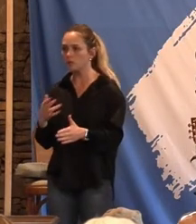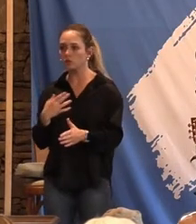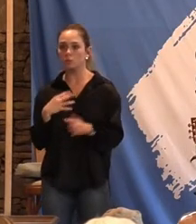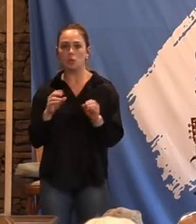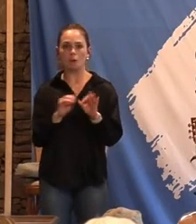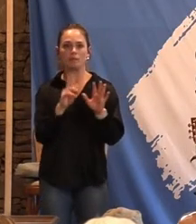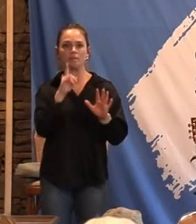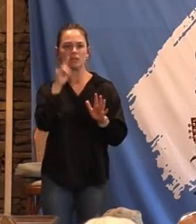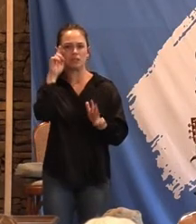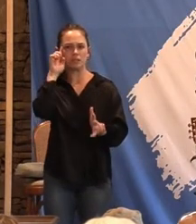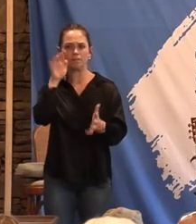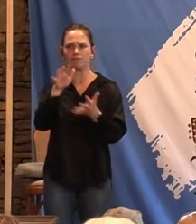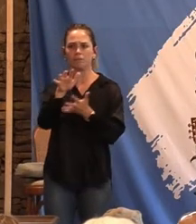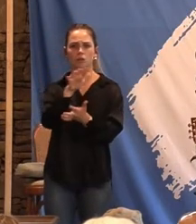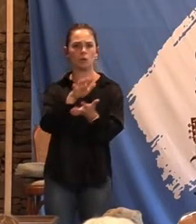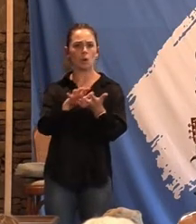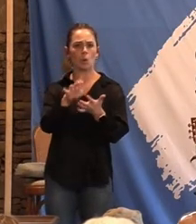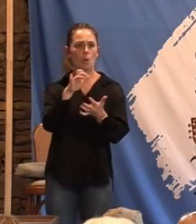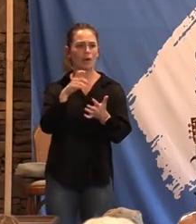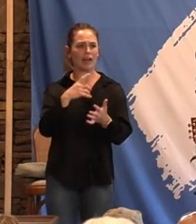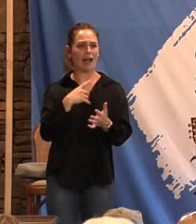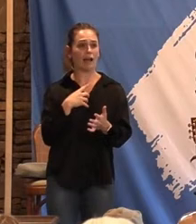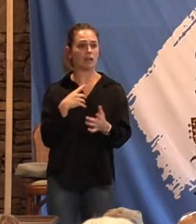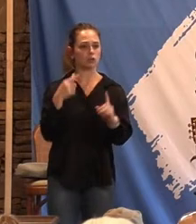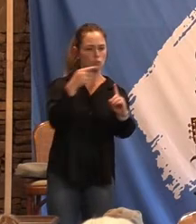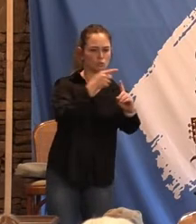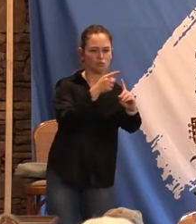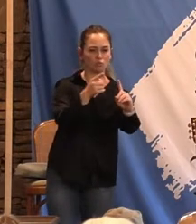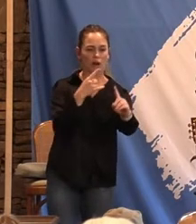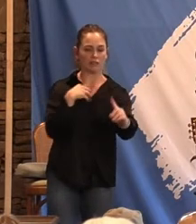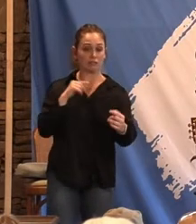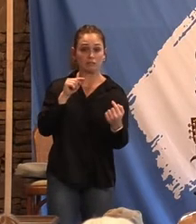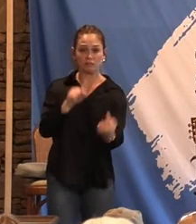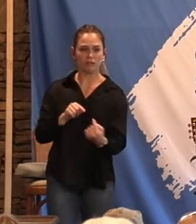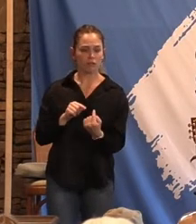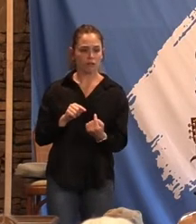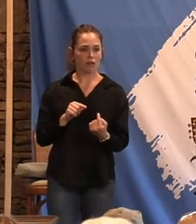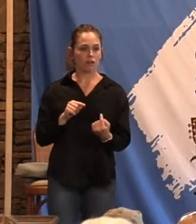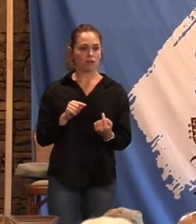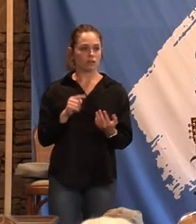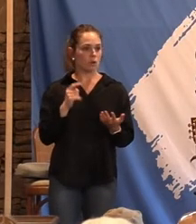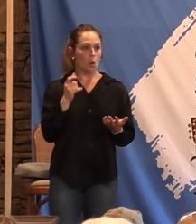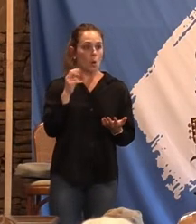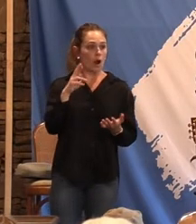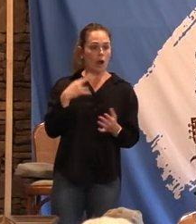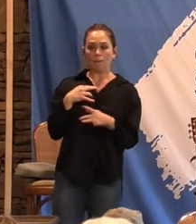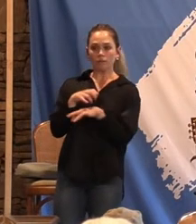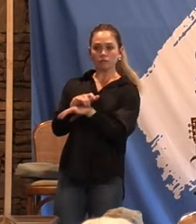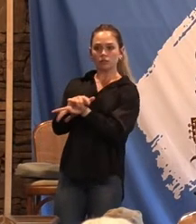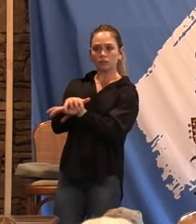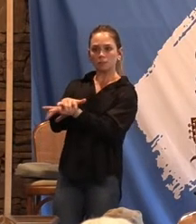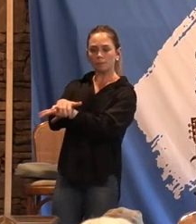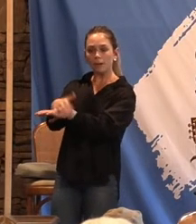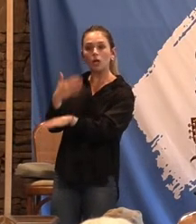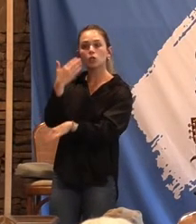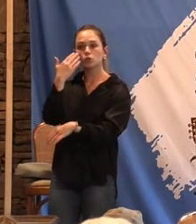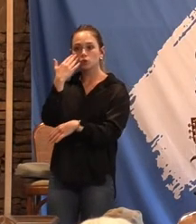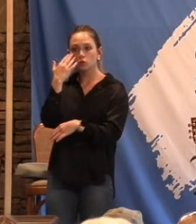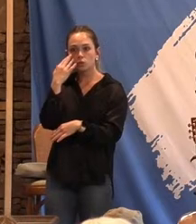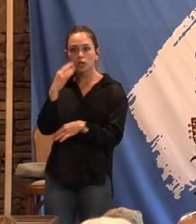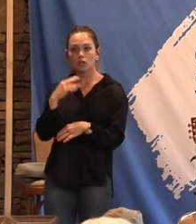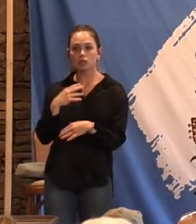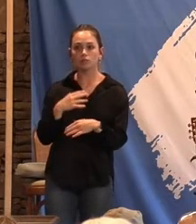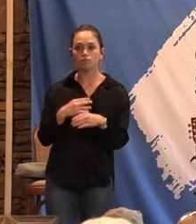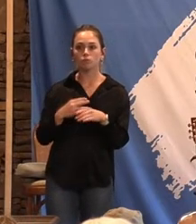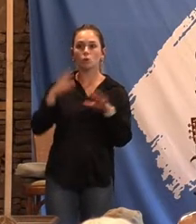very confused and directionally challenged. Or how about that spider? You know, the one that goes up